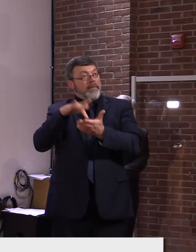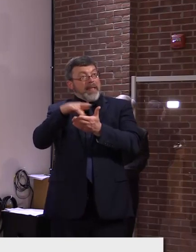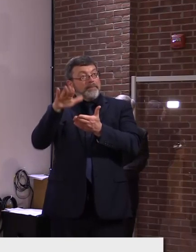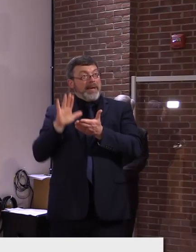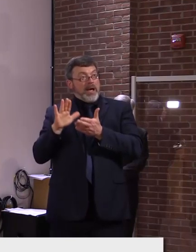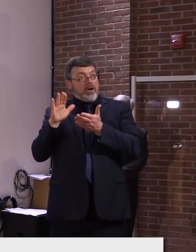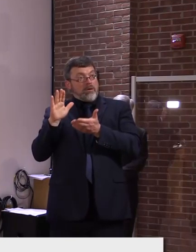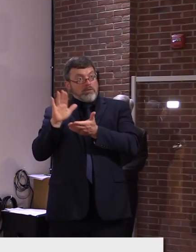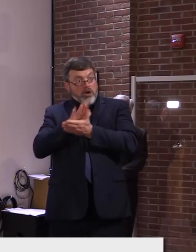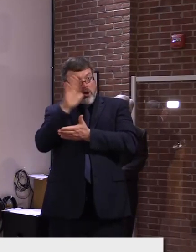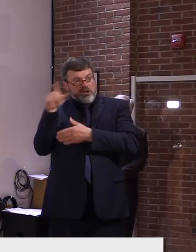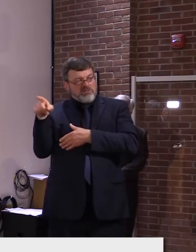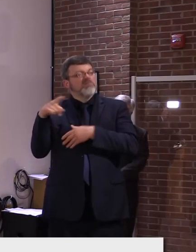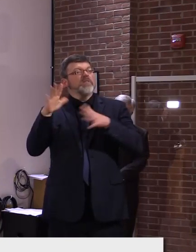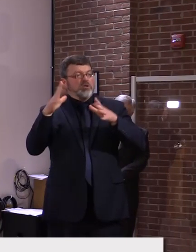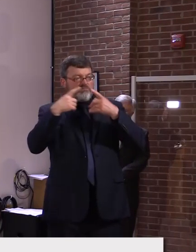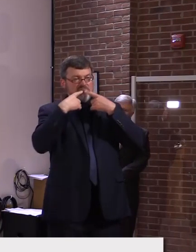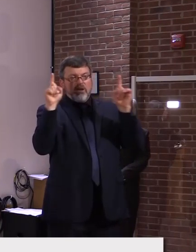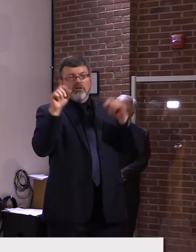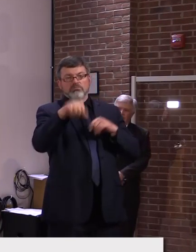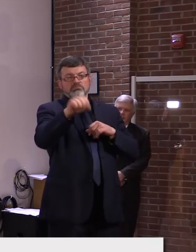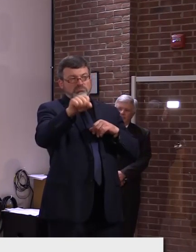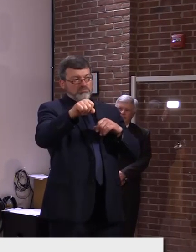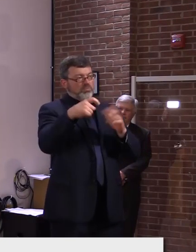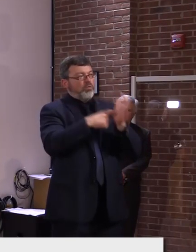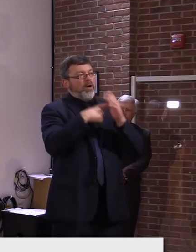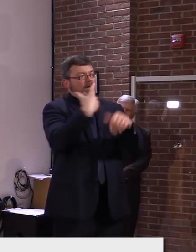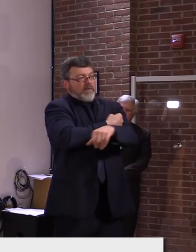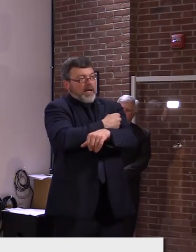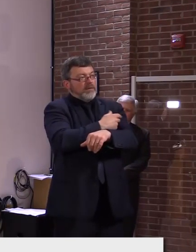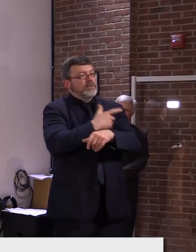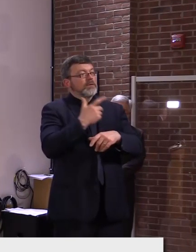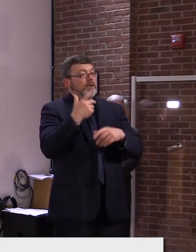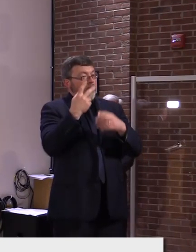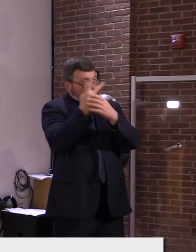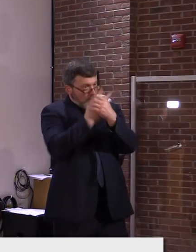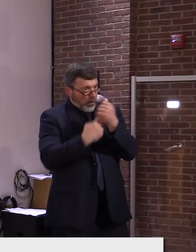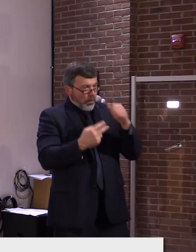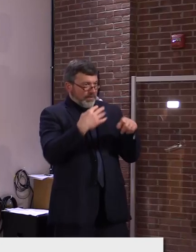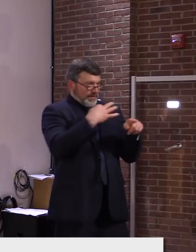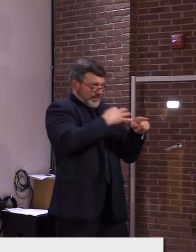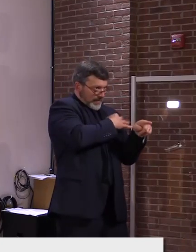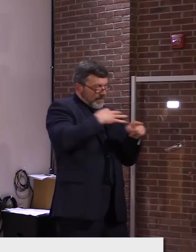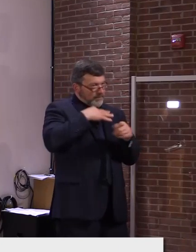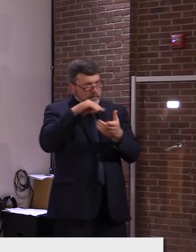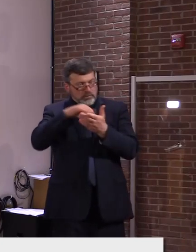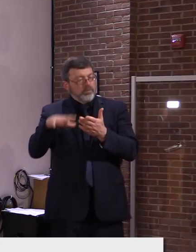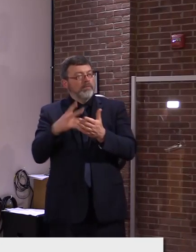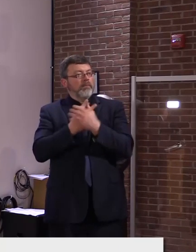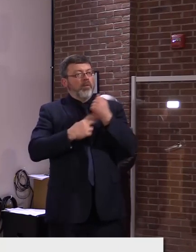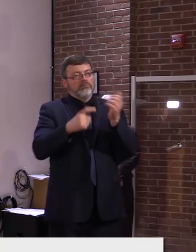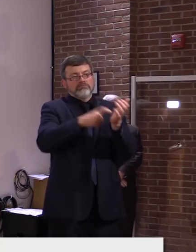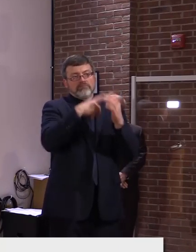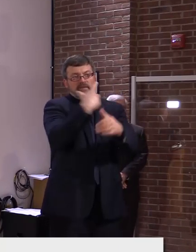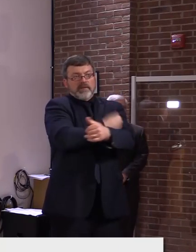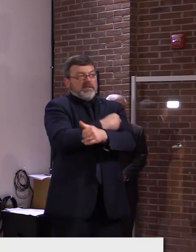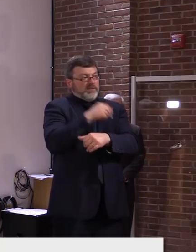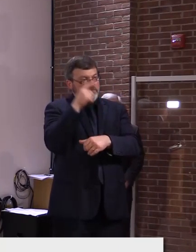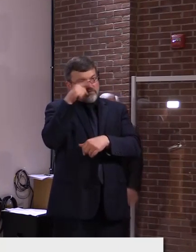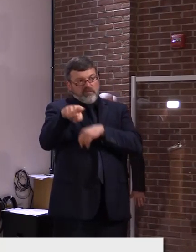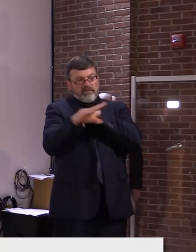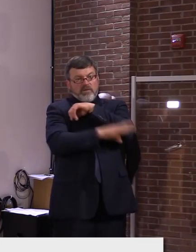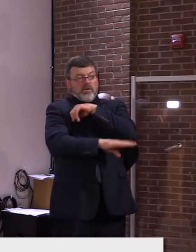the 280 seems to come to mind, 280 institutions in the Northeast have required this.